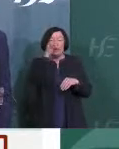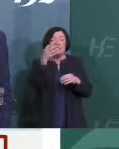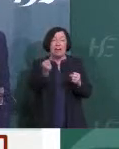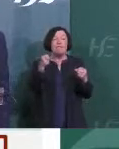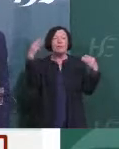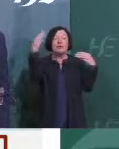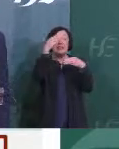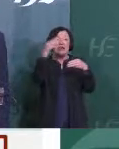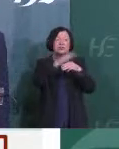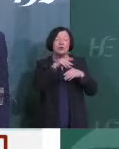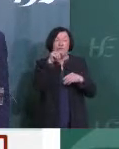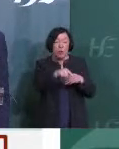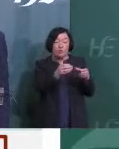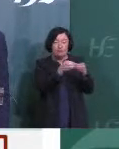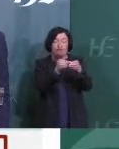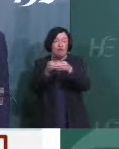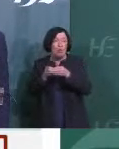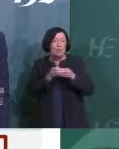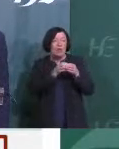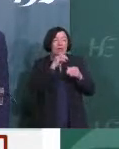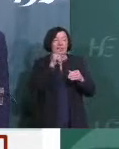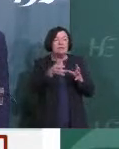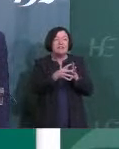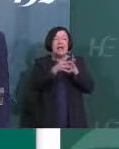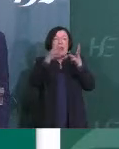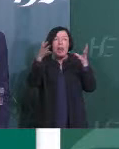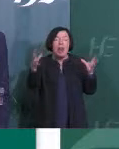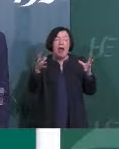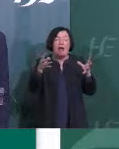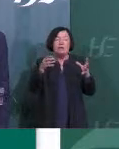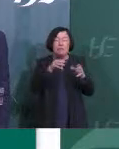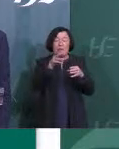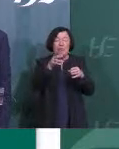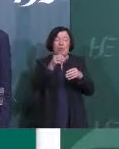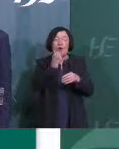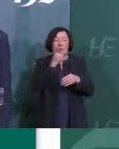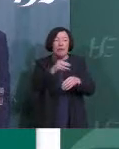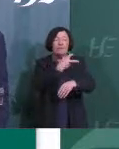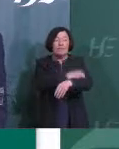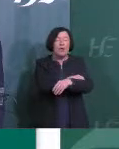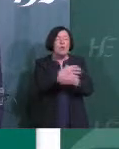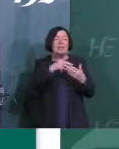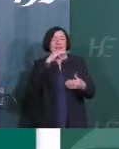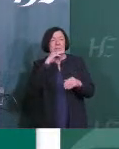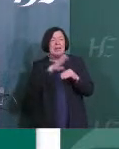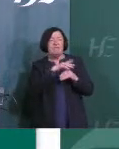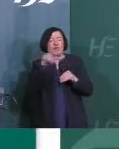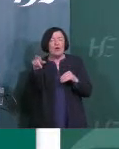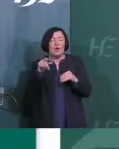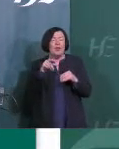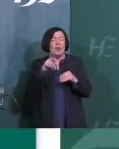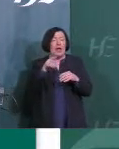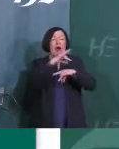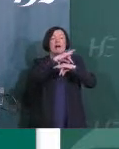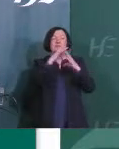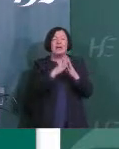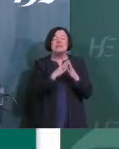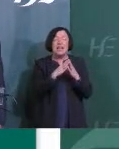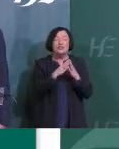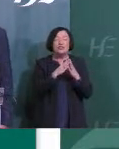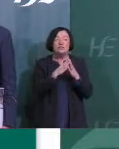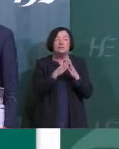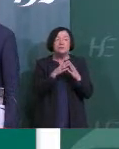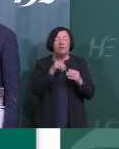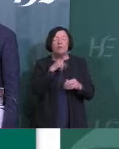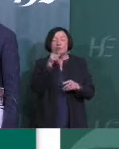protection that those populations are having because of the large degree of uptake. What does it mean in terms of harm? We've talked somewhat in terms of hospitalizations.